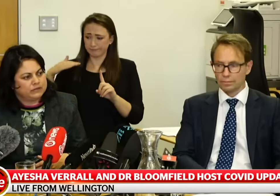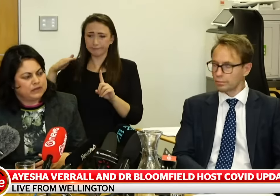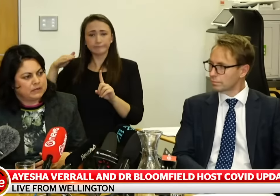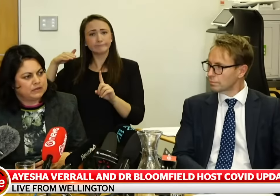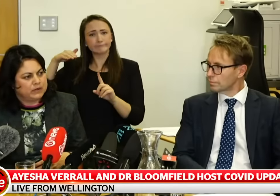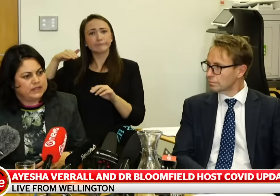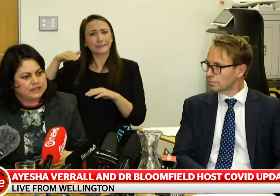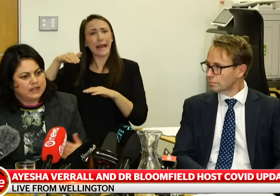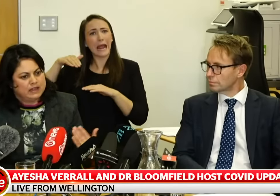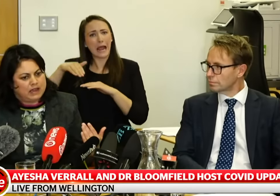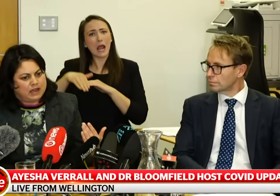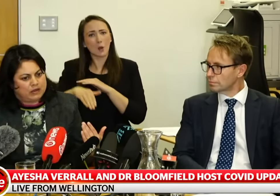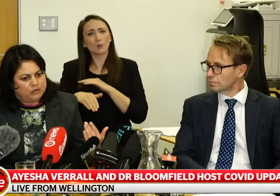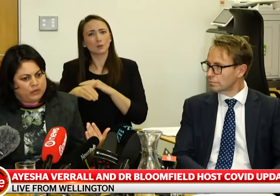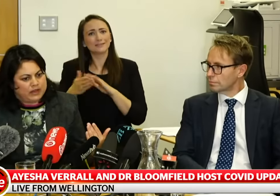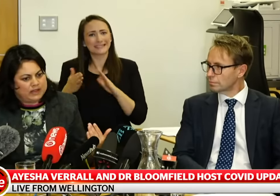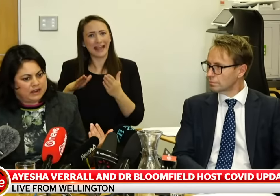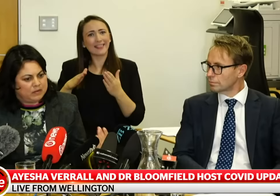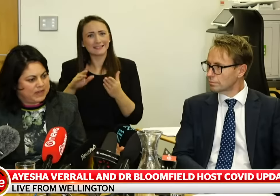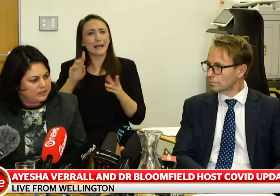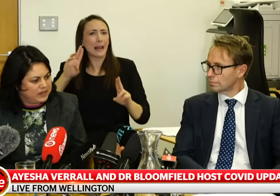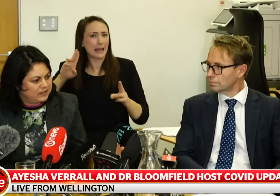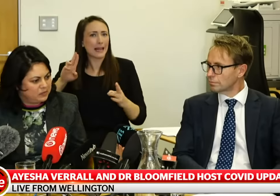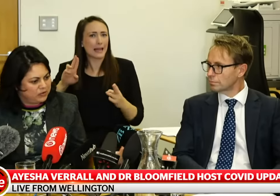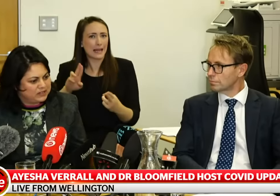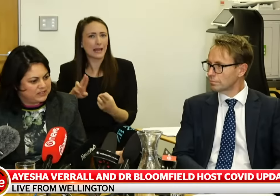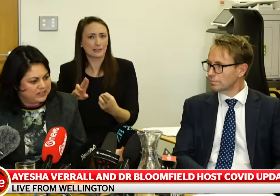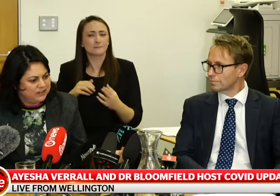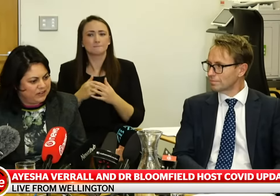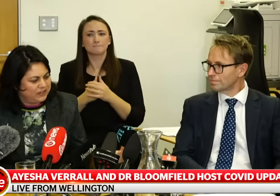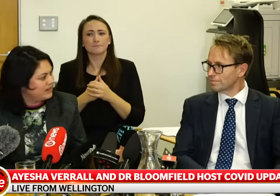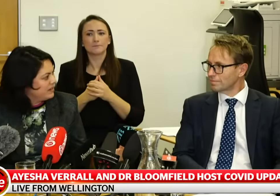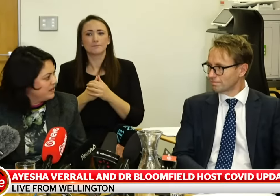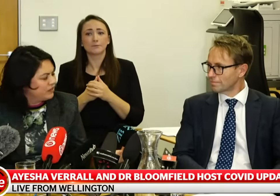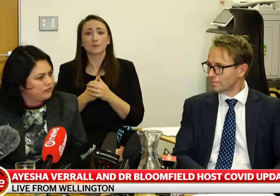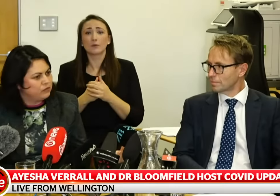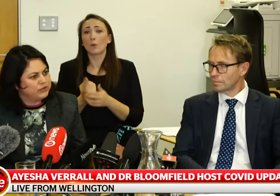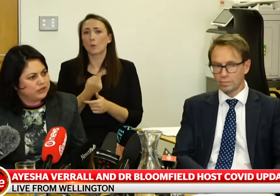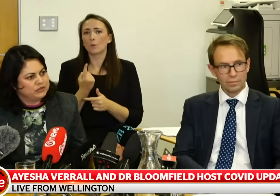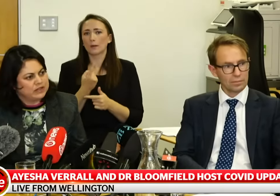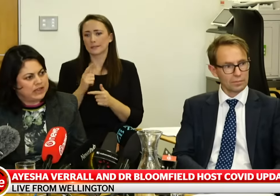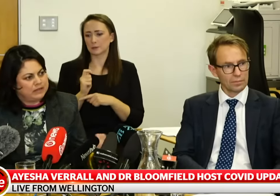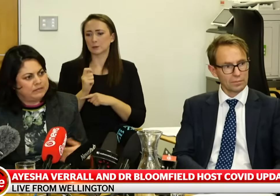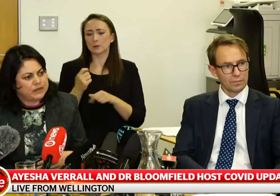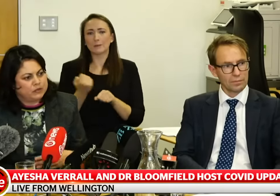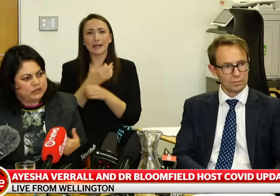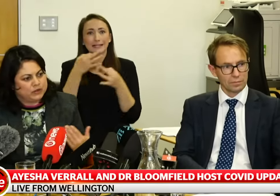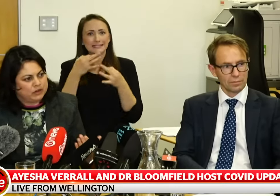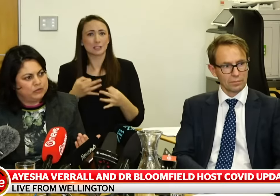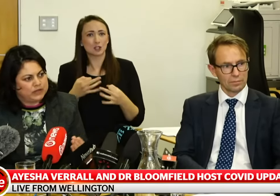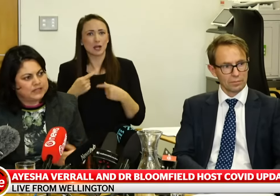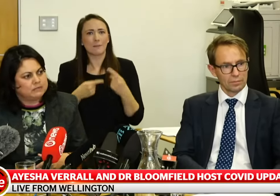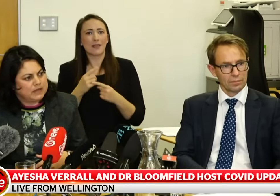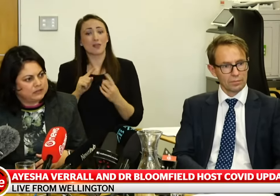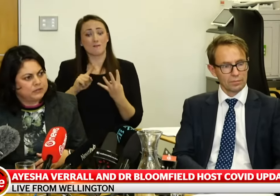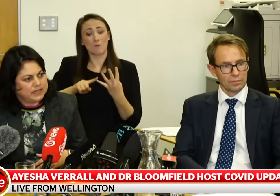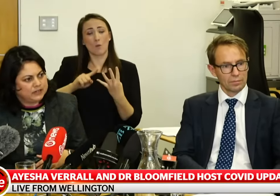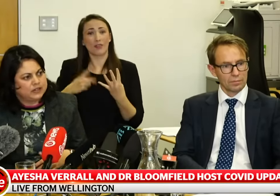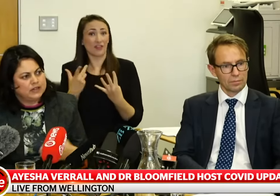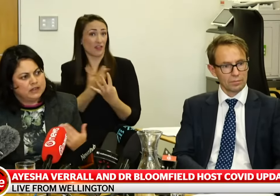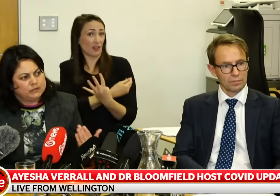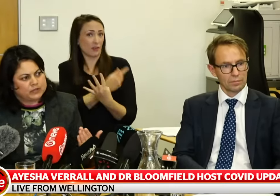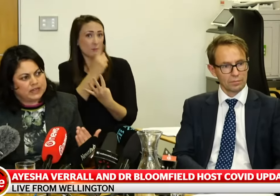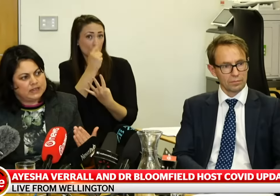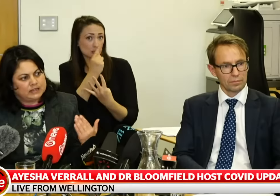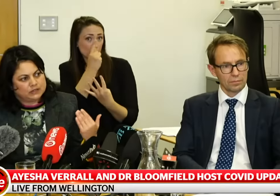couple of weeks. We are about to make an important decision on the fourth dose, which we hope will get some extra